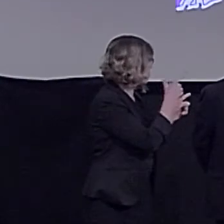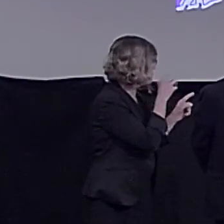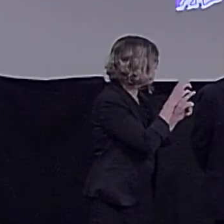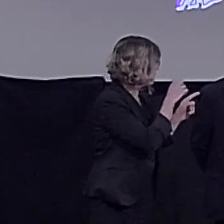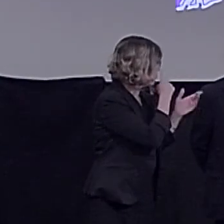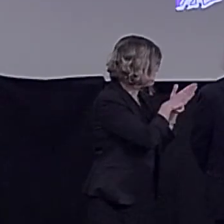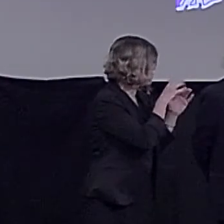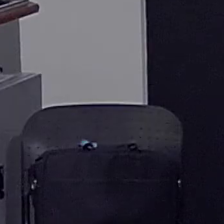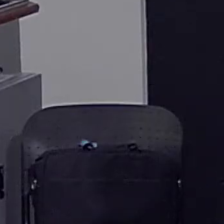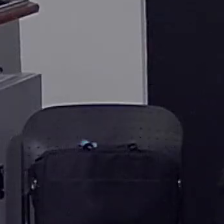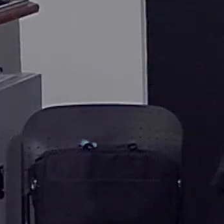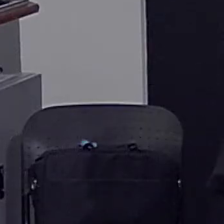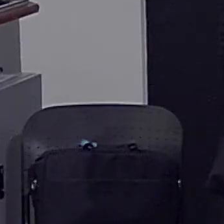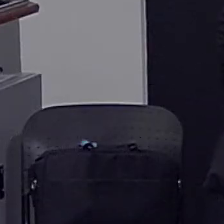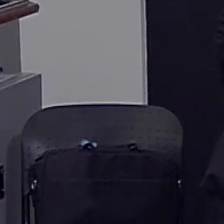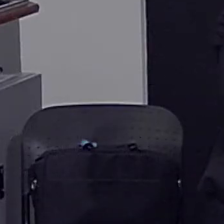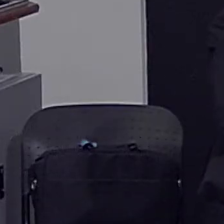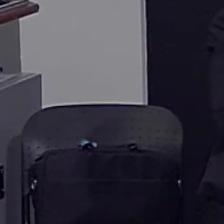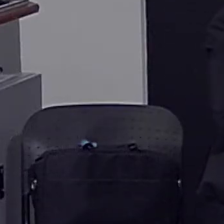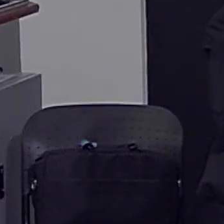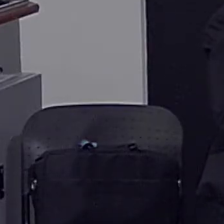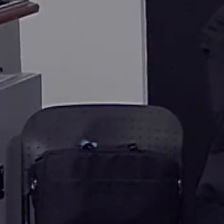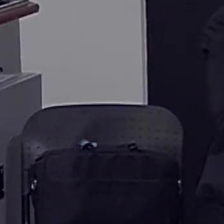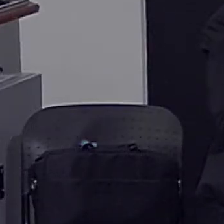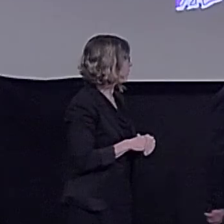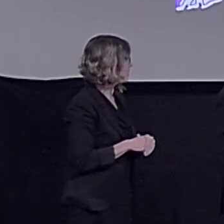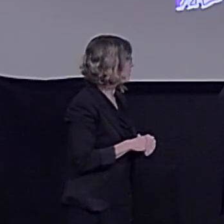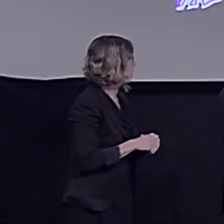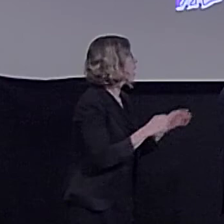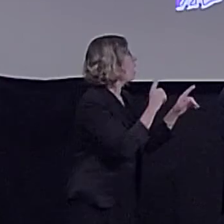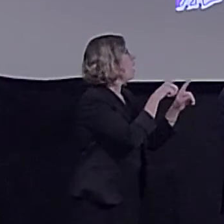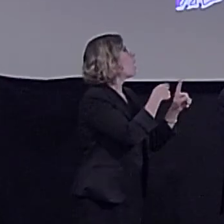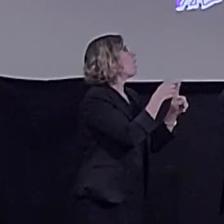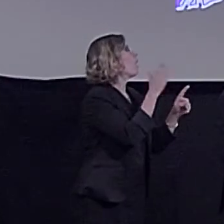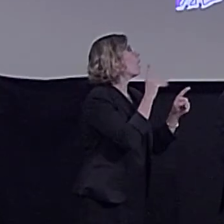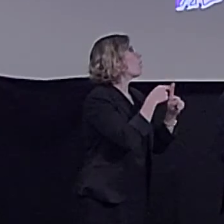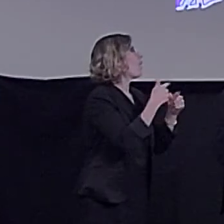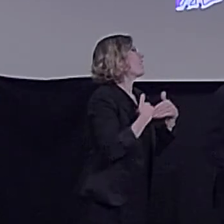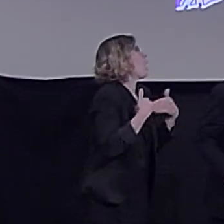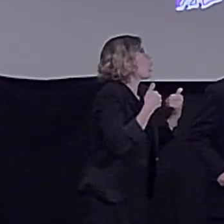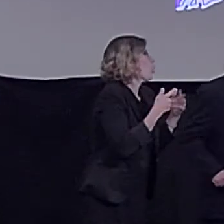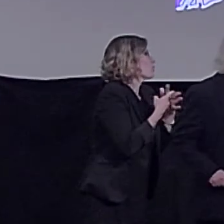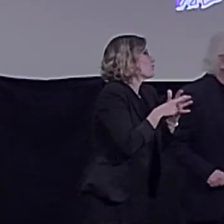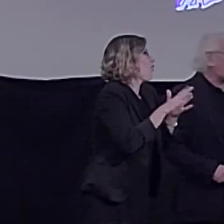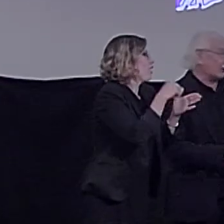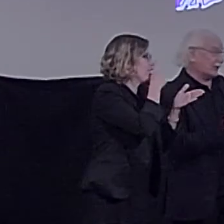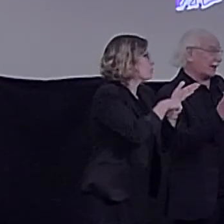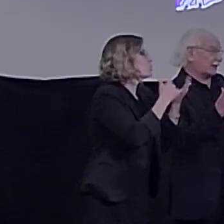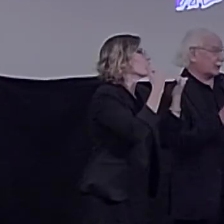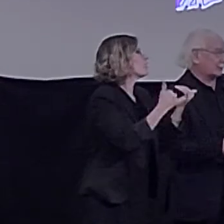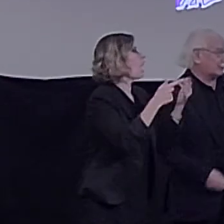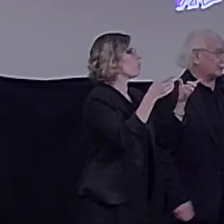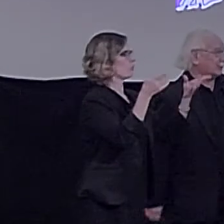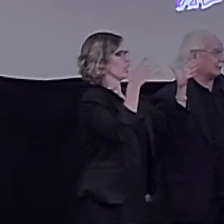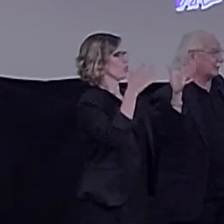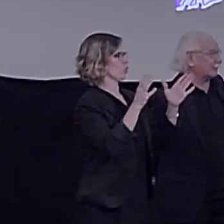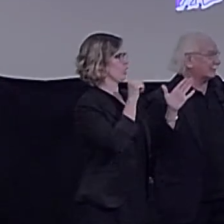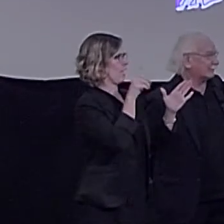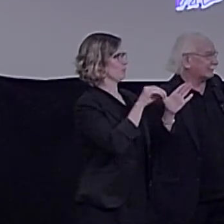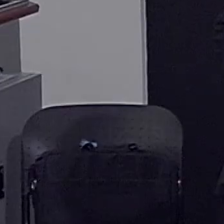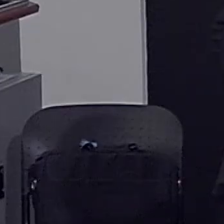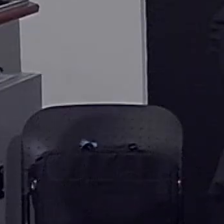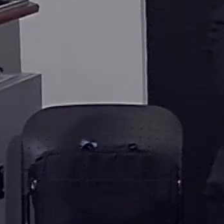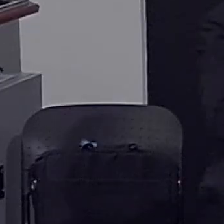he's the one who did the Yeah. When he was younger, he did the research. Now he's director.